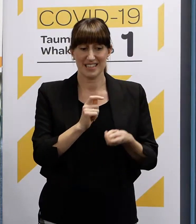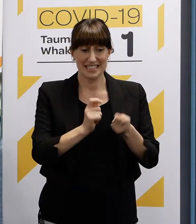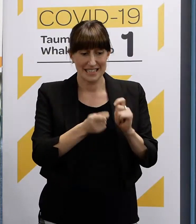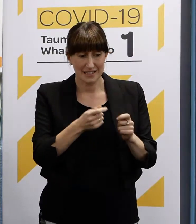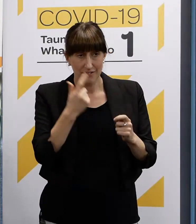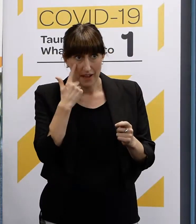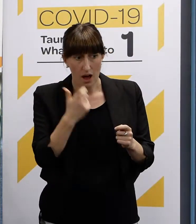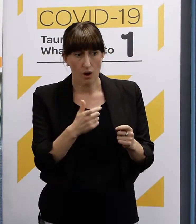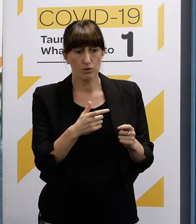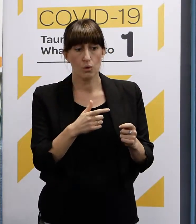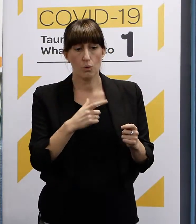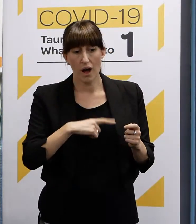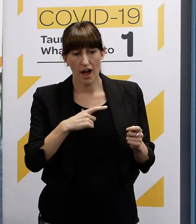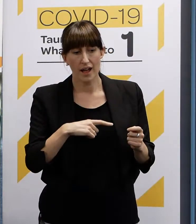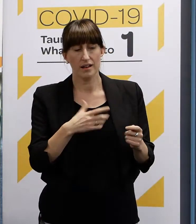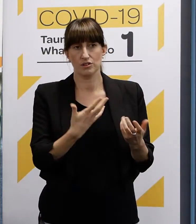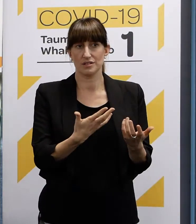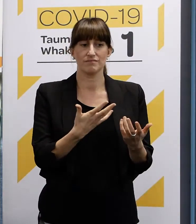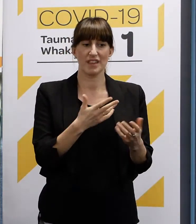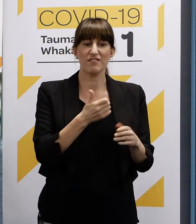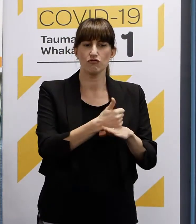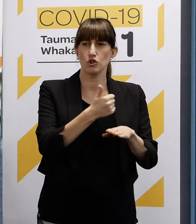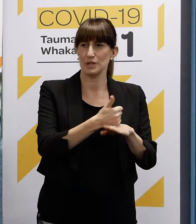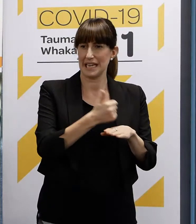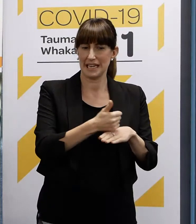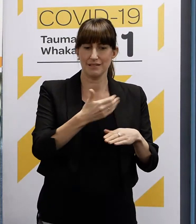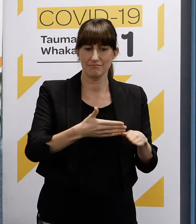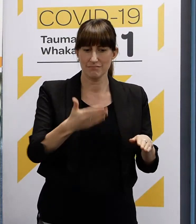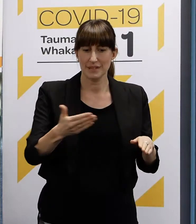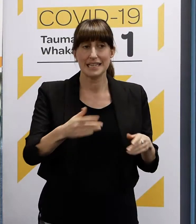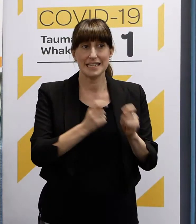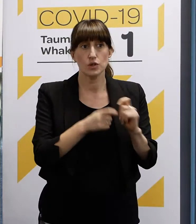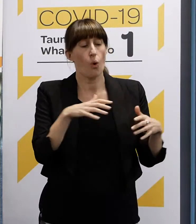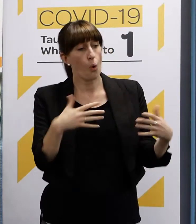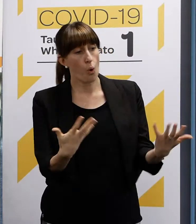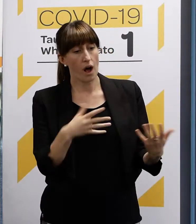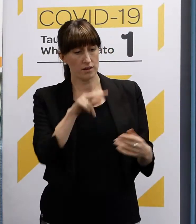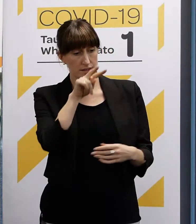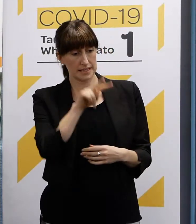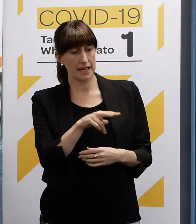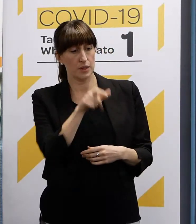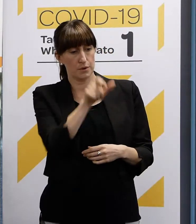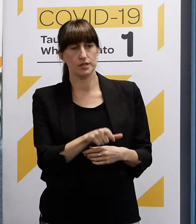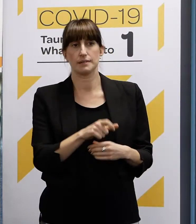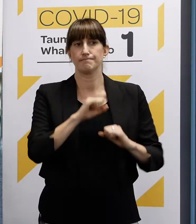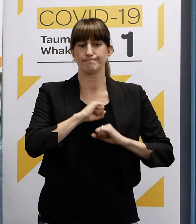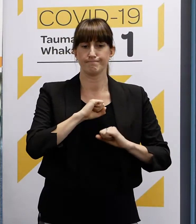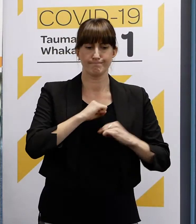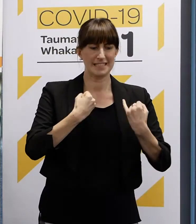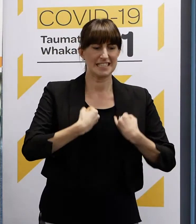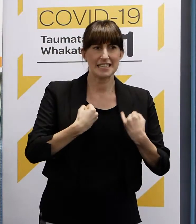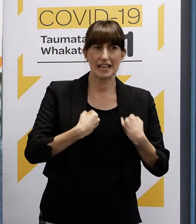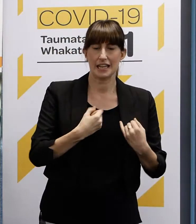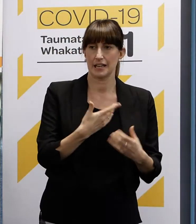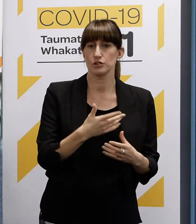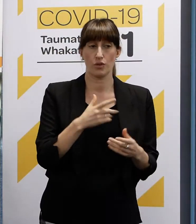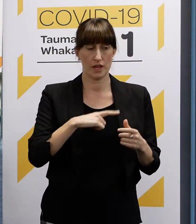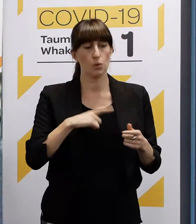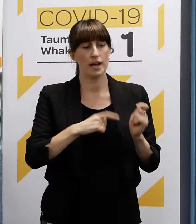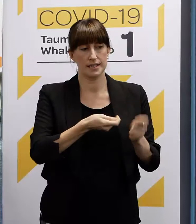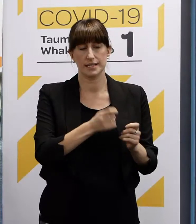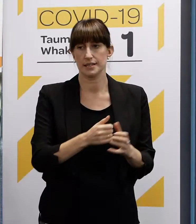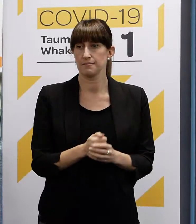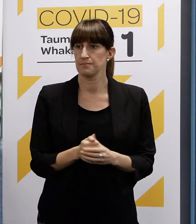or because it was part of the routine testing around day 3 and catching up. Yes. Just on the issue of community